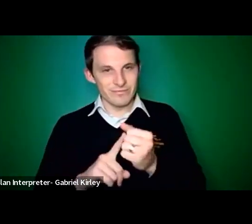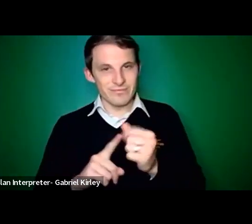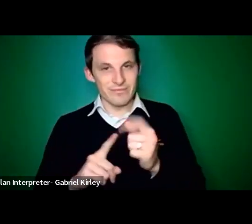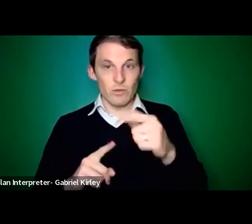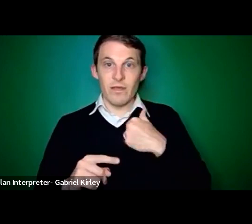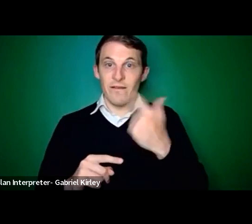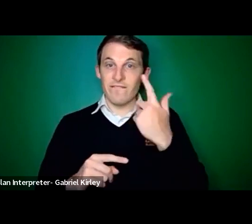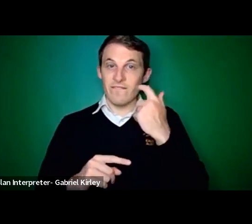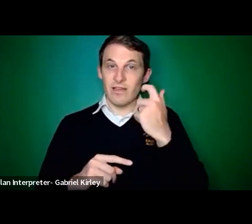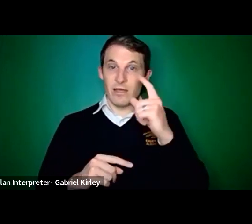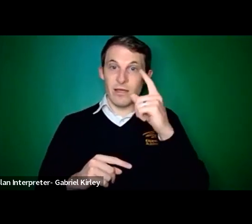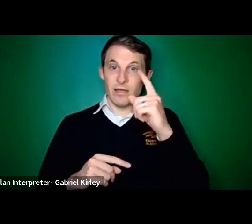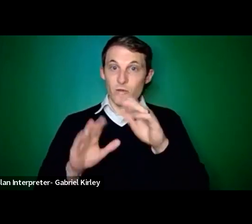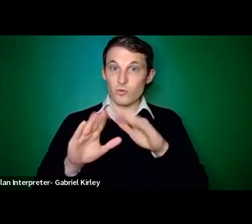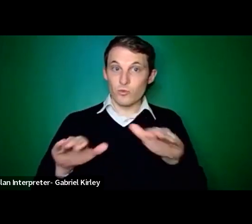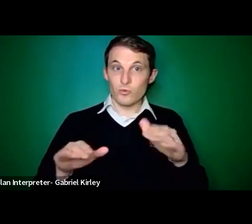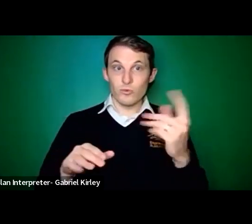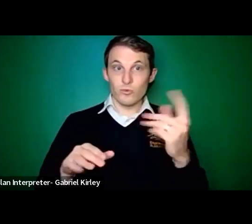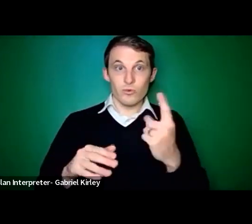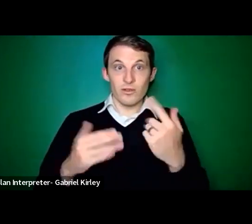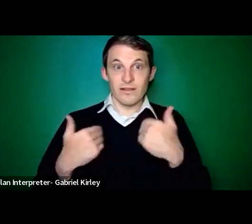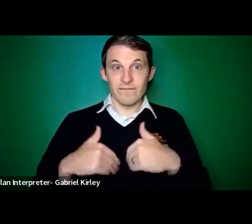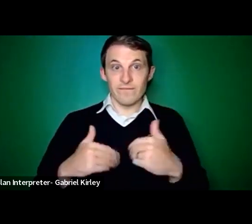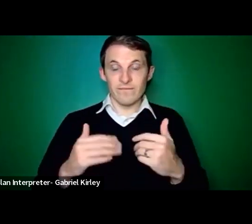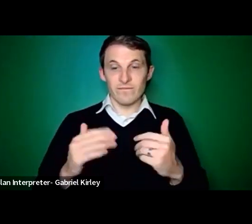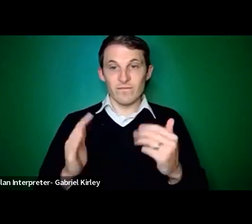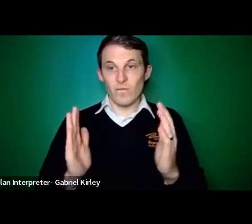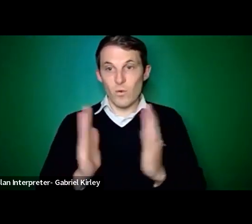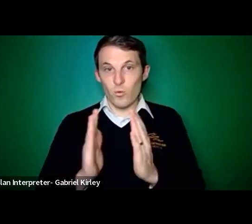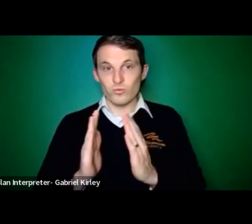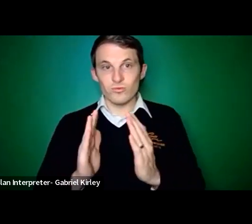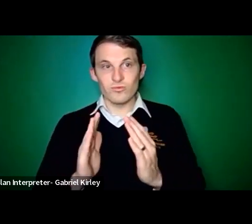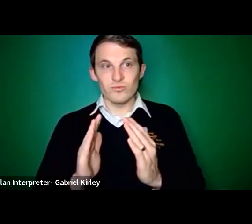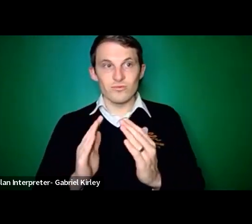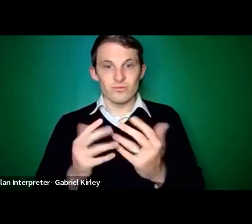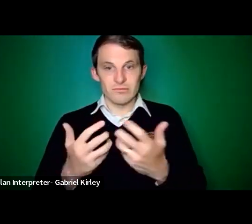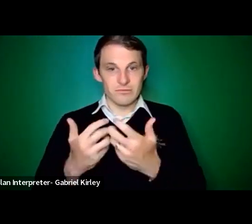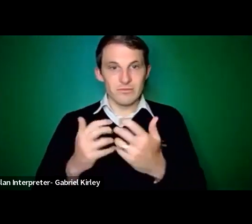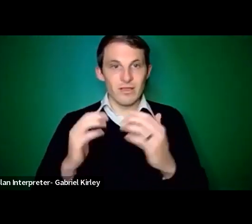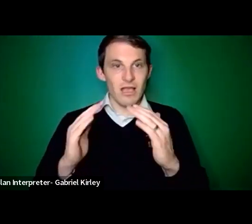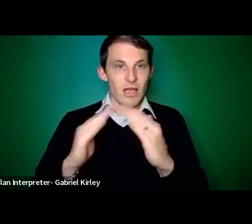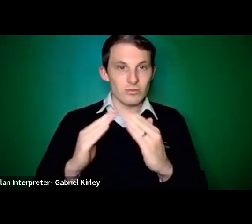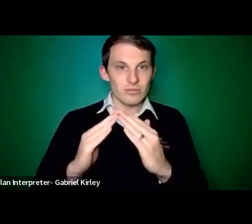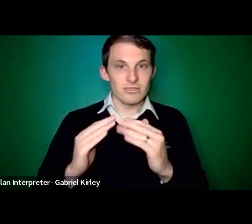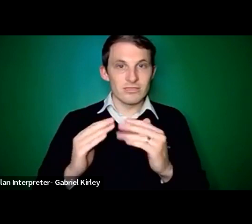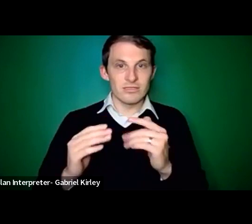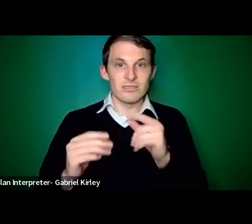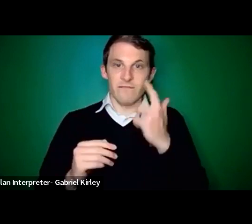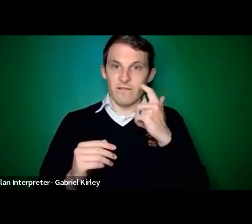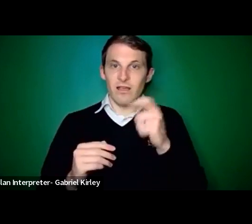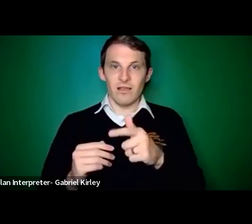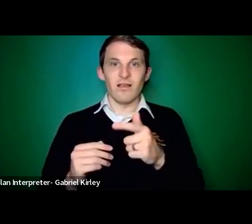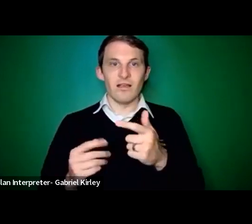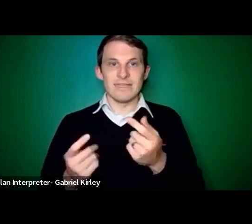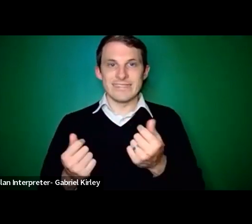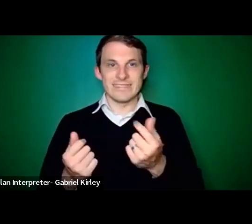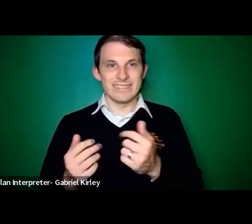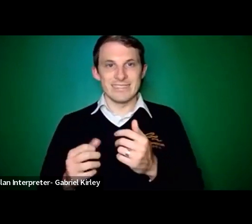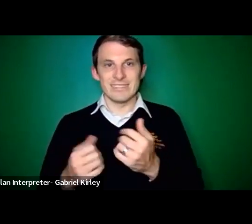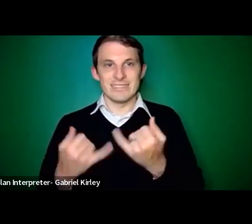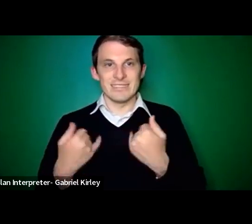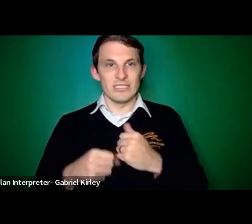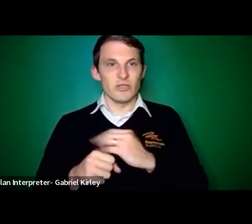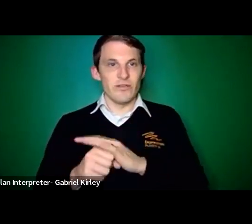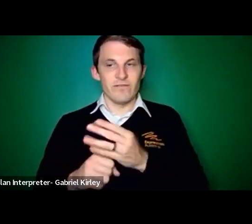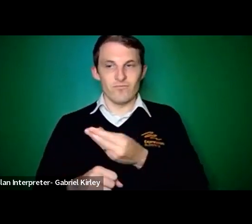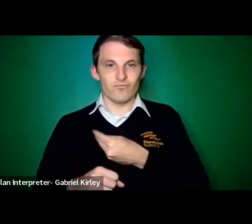close, tight housing situations and crowded housing situations are spreading this virus very easily amongst all